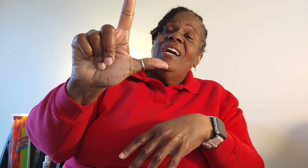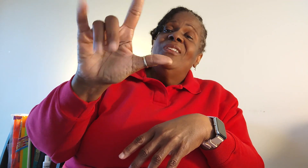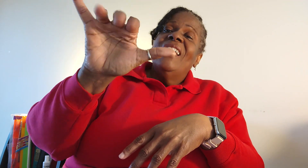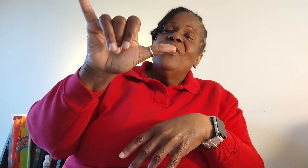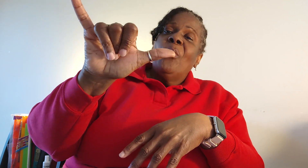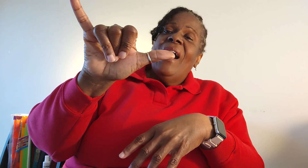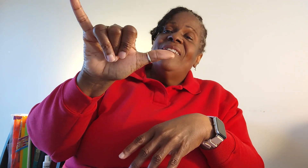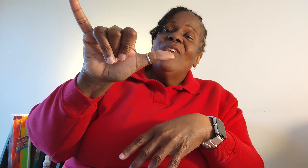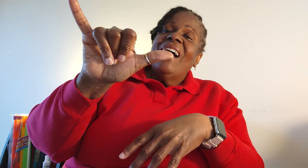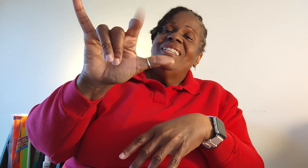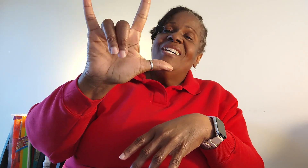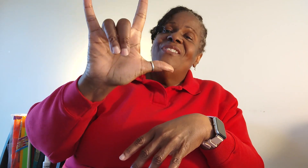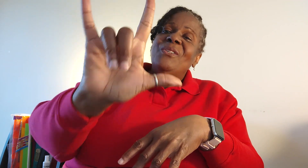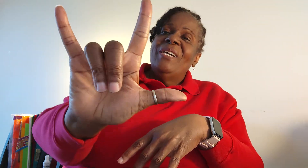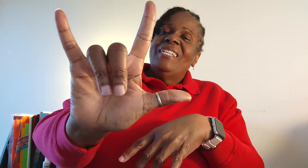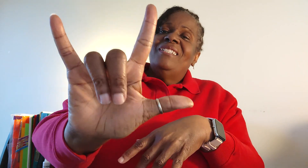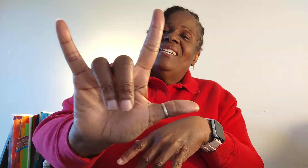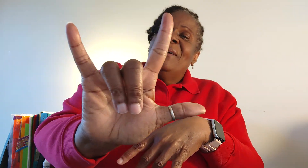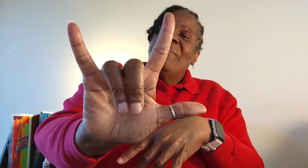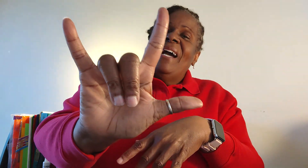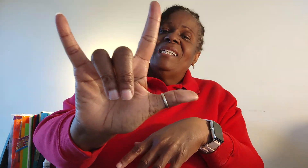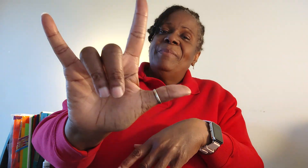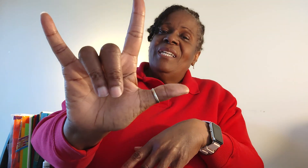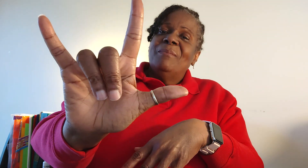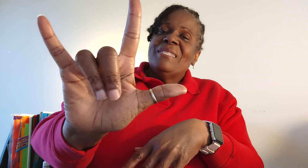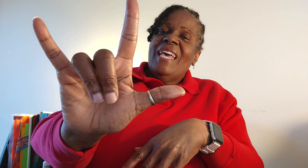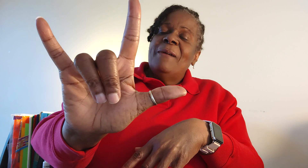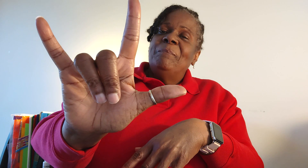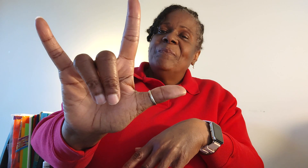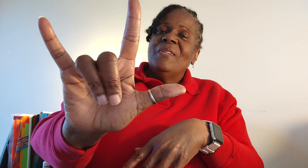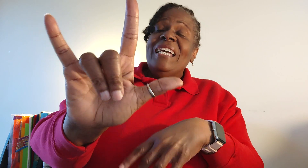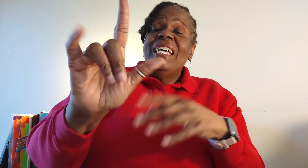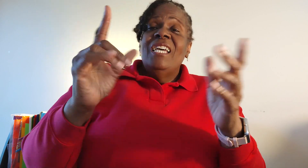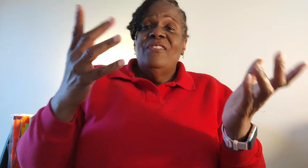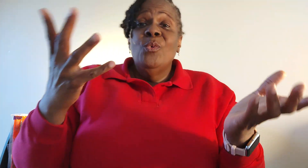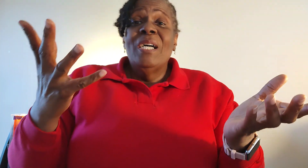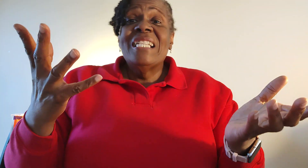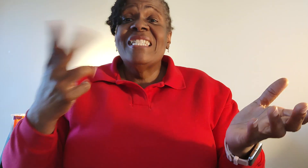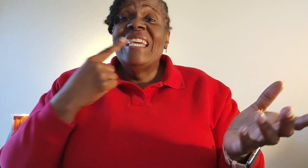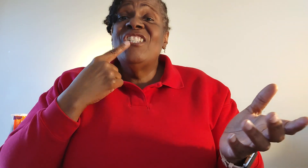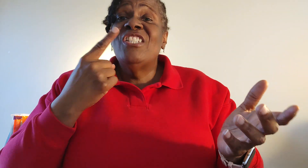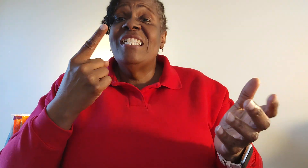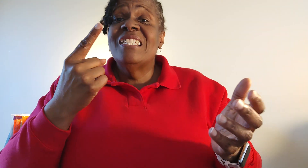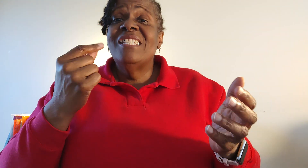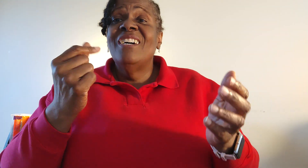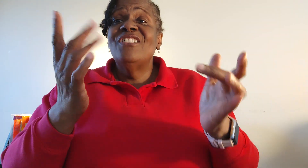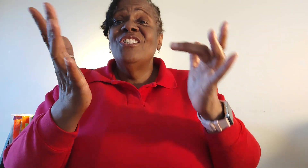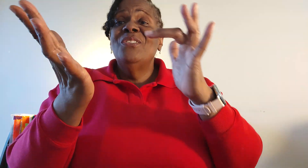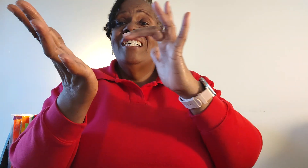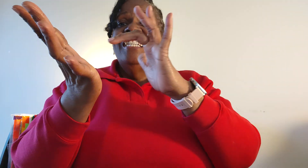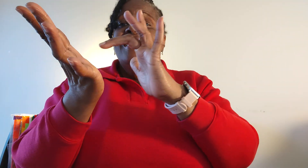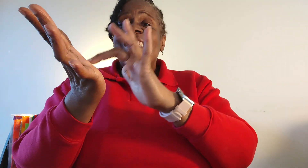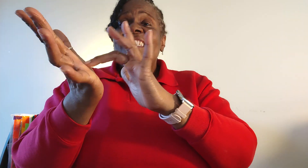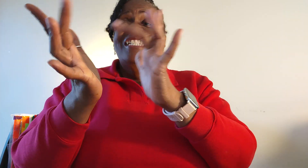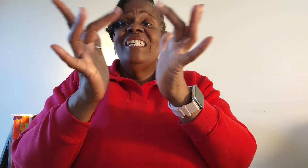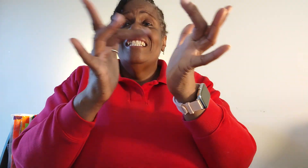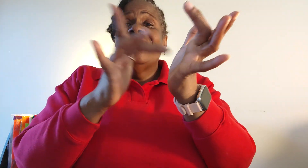L, and the Y for I love you, and combined it becomes that. If you want to say Jesus loves you, Jesus